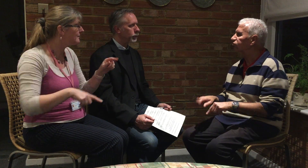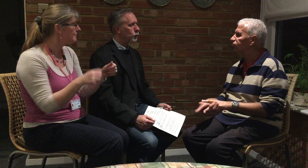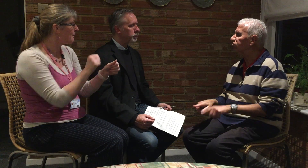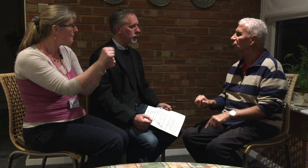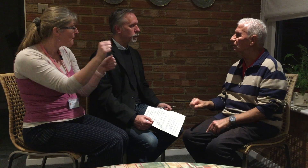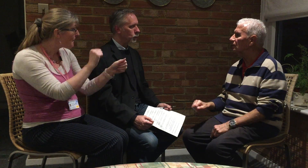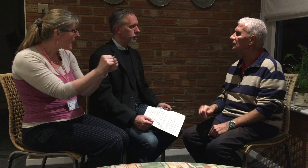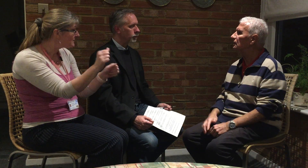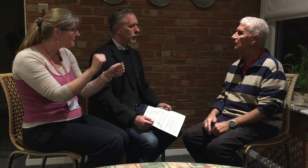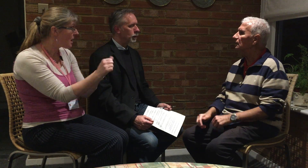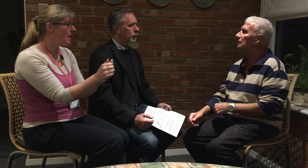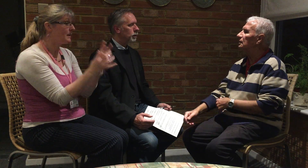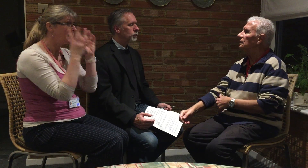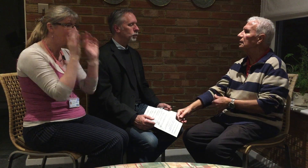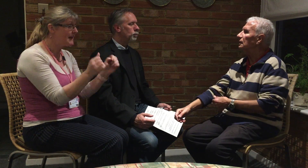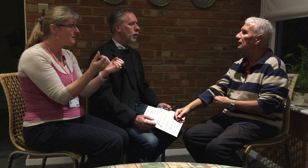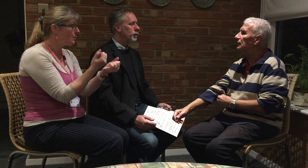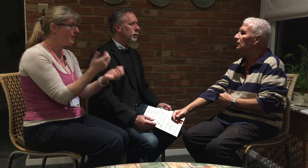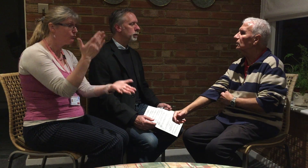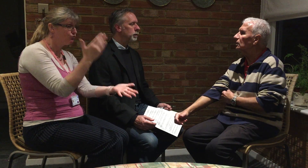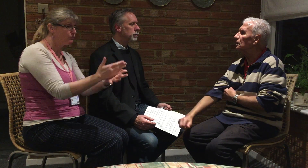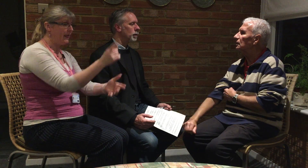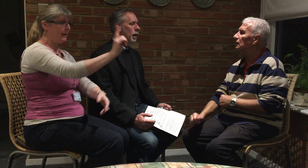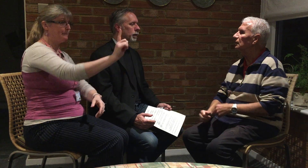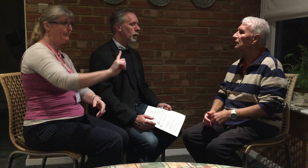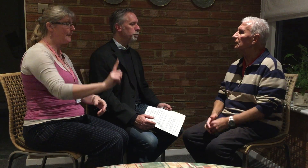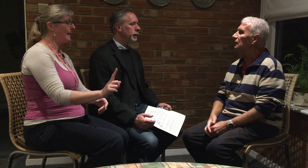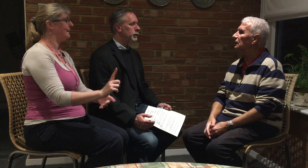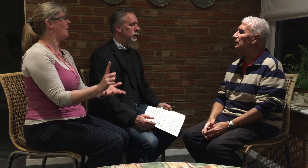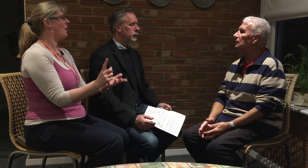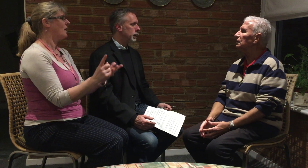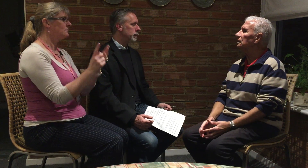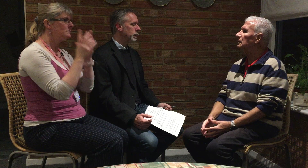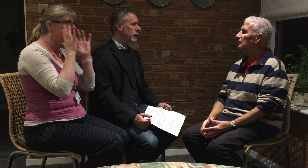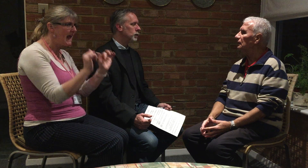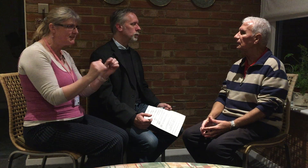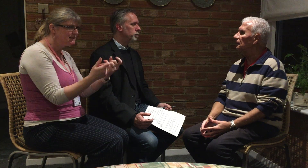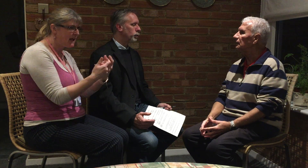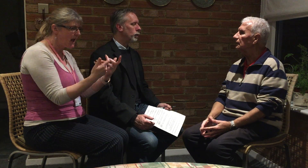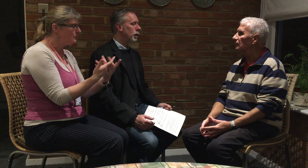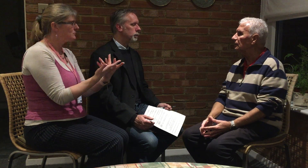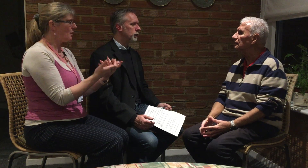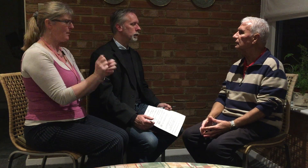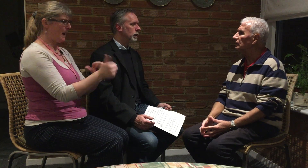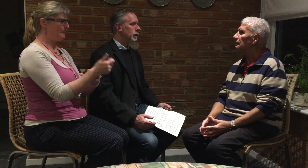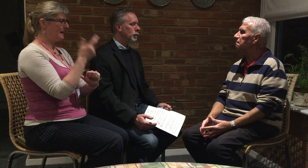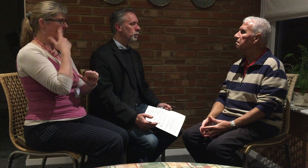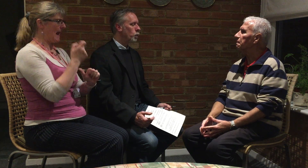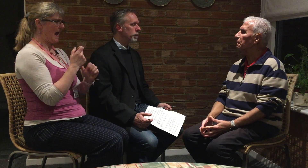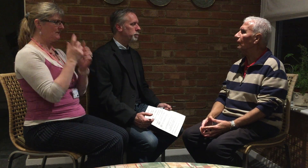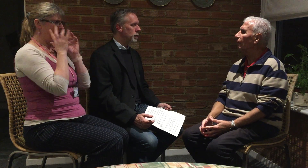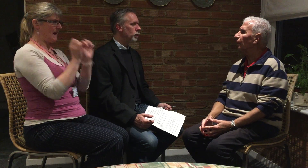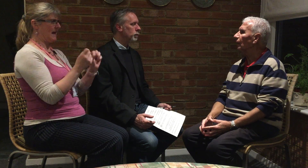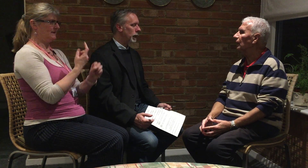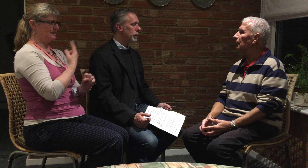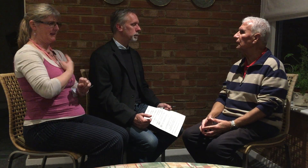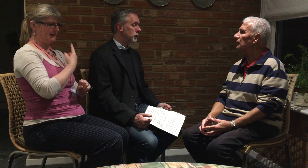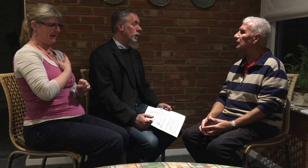real people. So rather than a company just testing its product with people inside